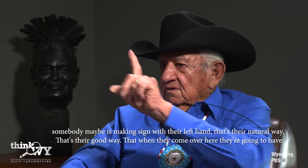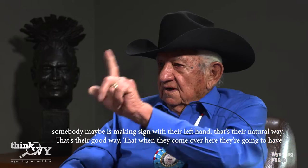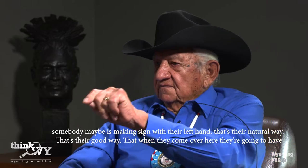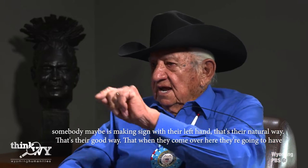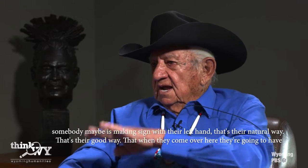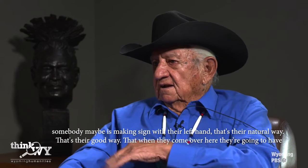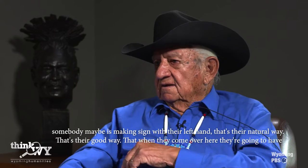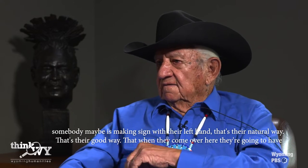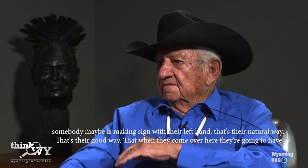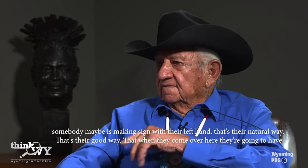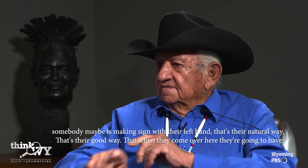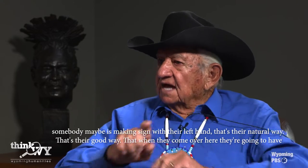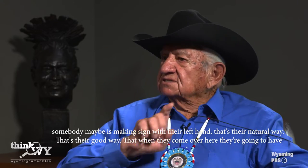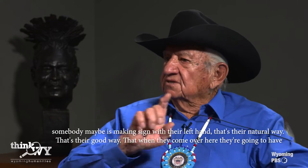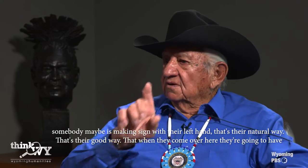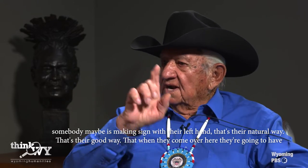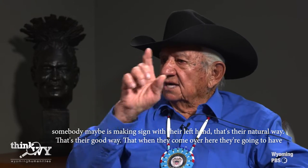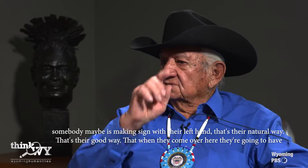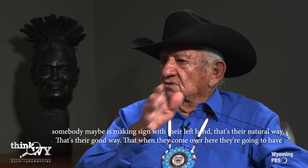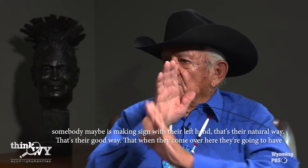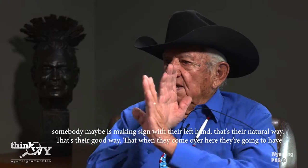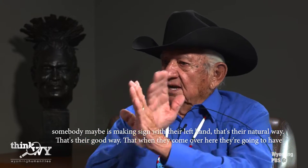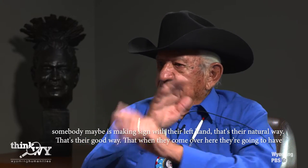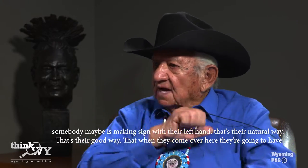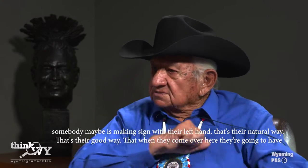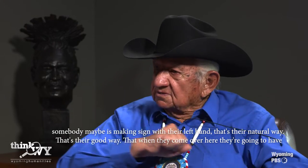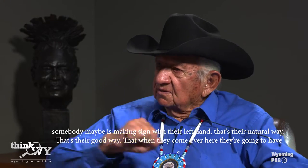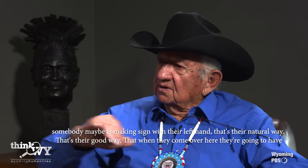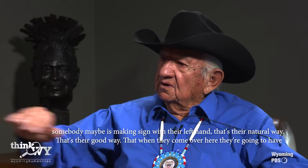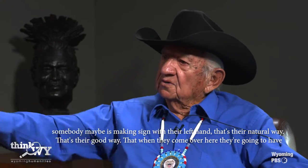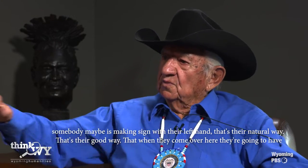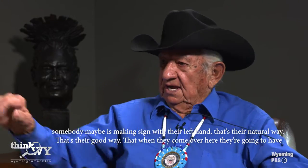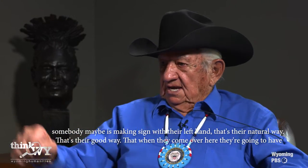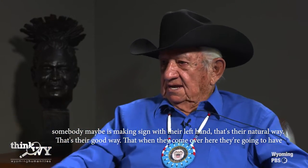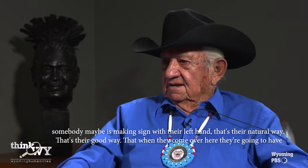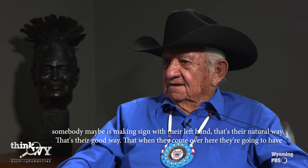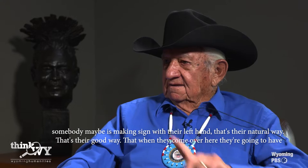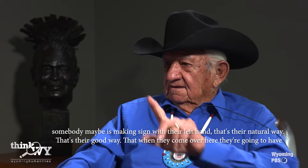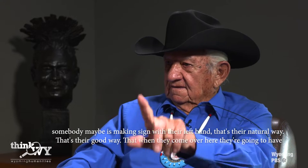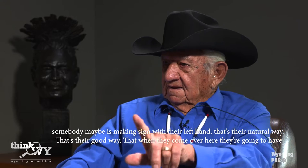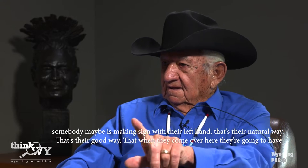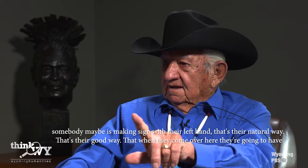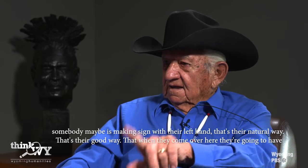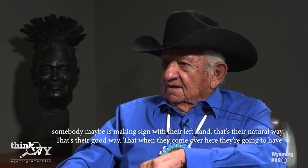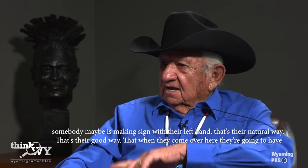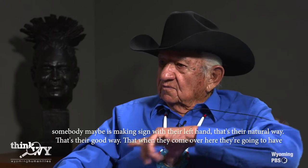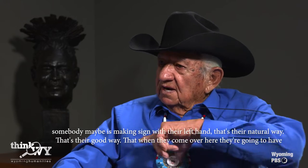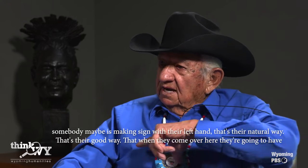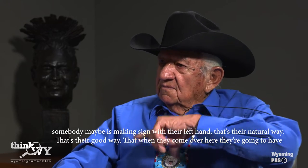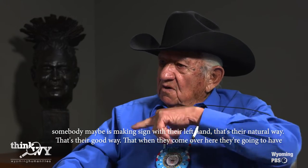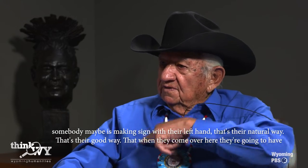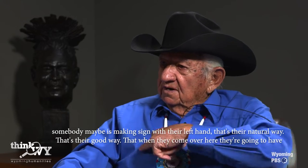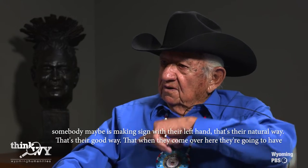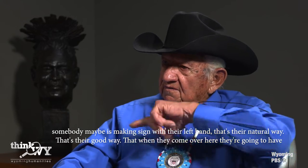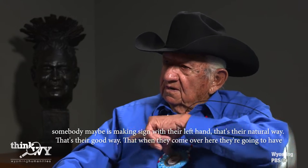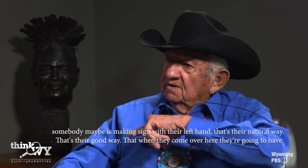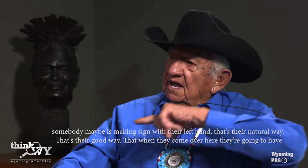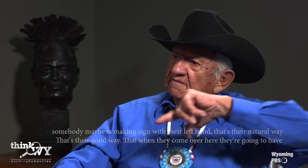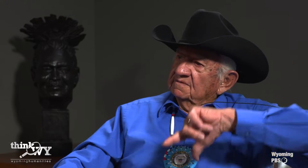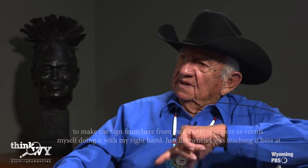left hand, that's their natural way, that's their good way, that when they come over here, they're going to have to make